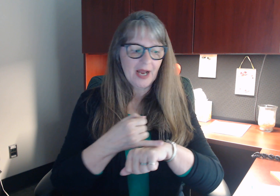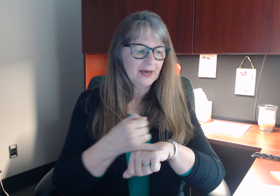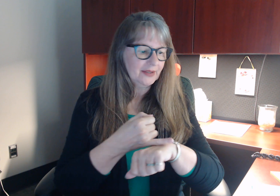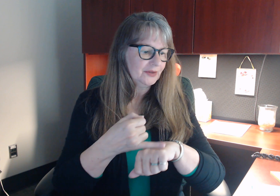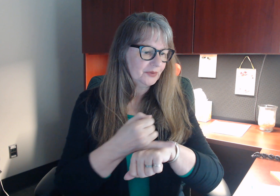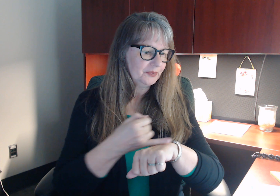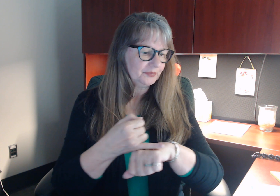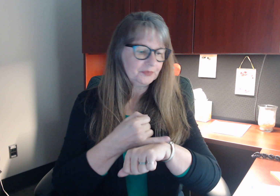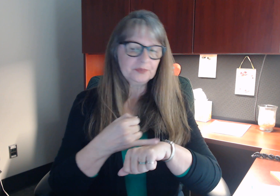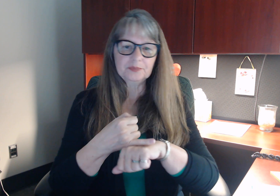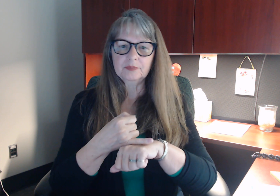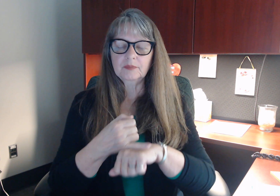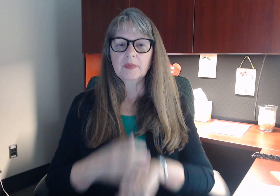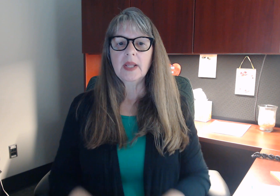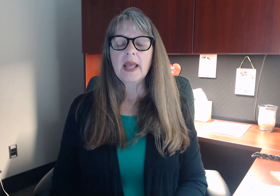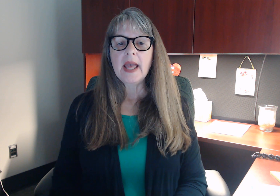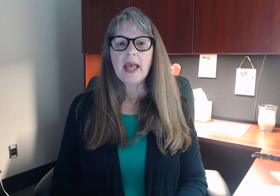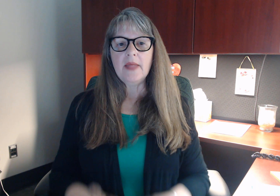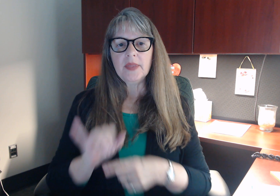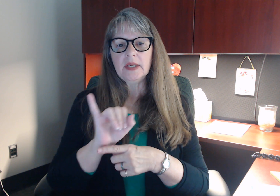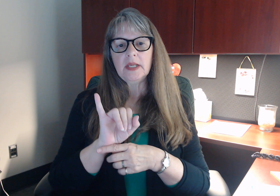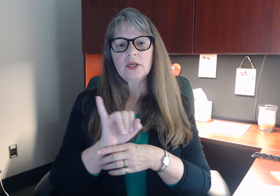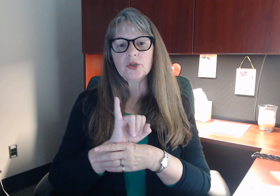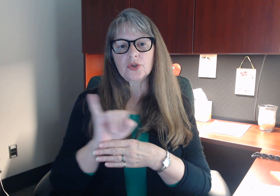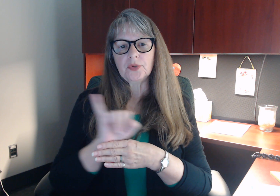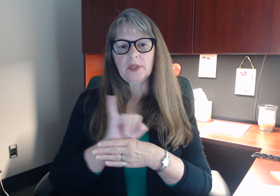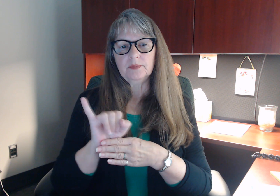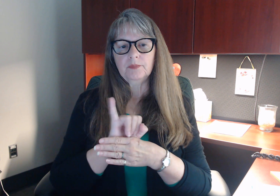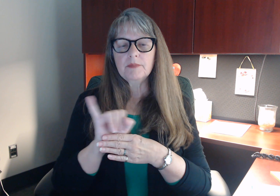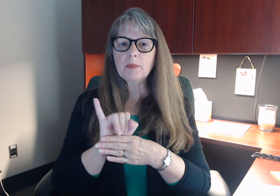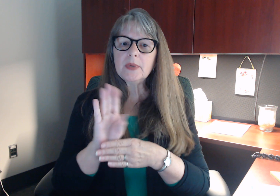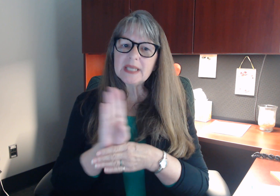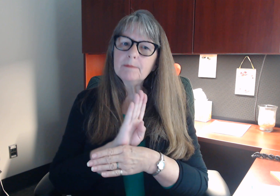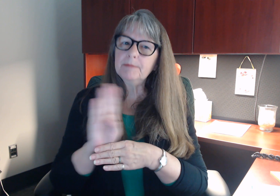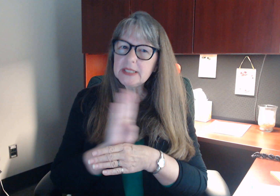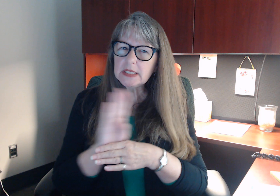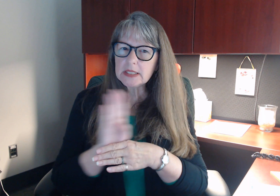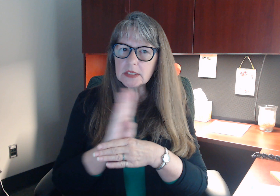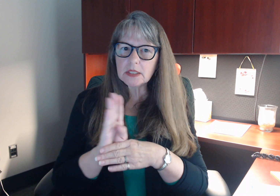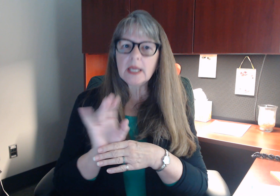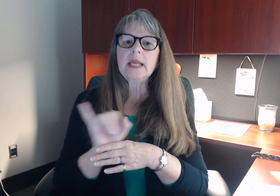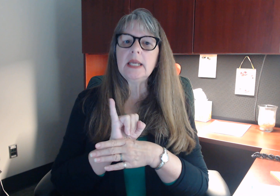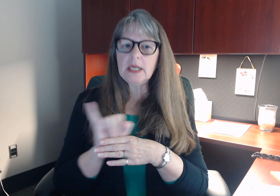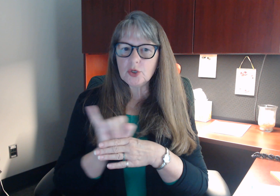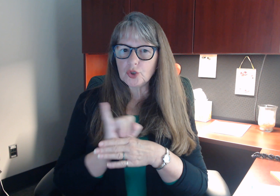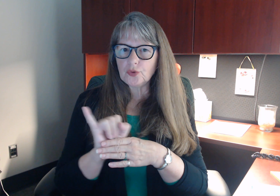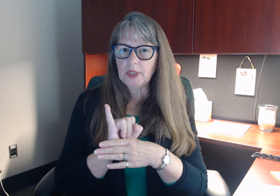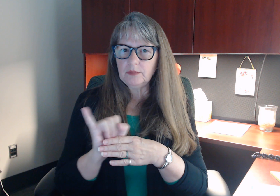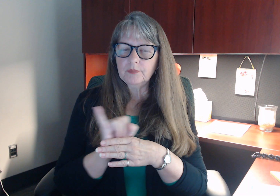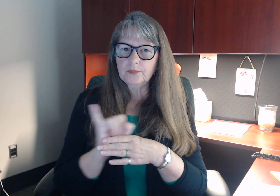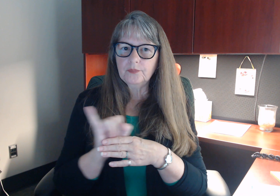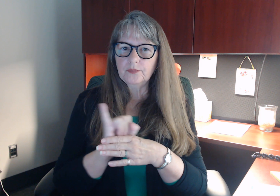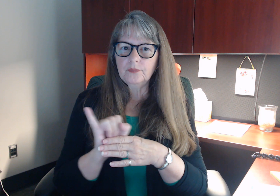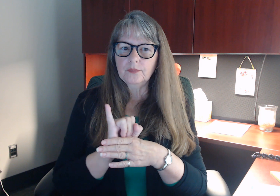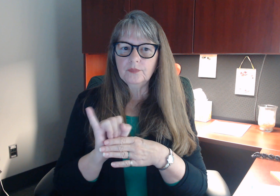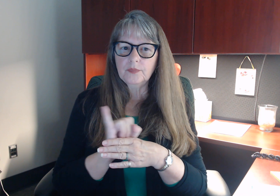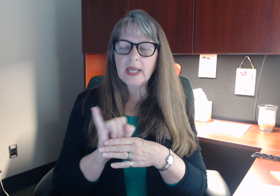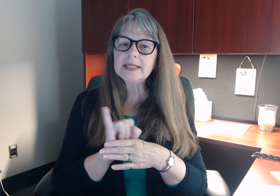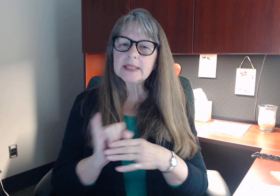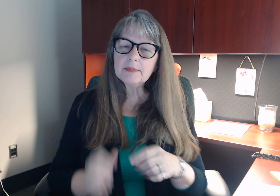Island. And then industry. Remember we said business, industry. And